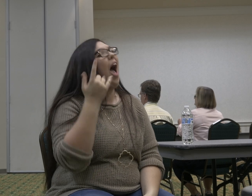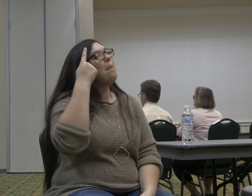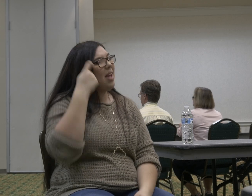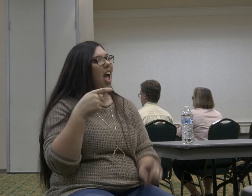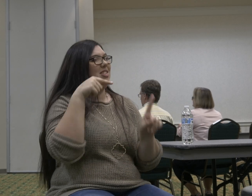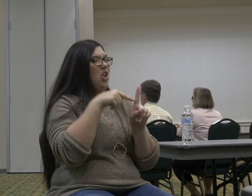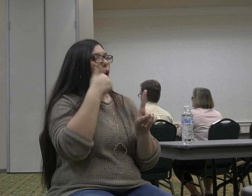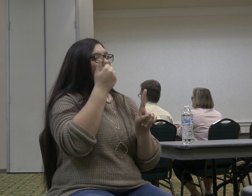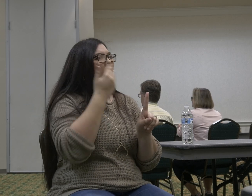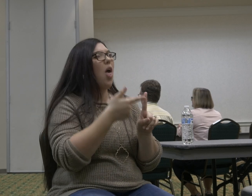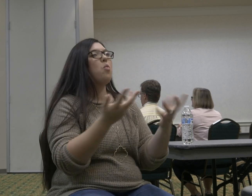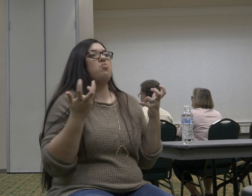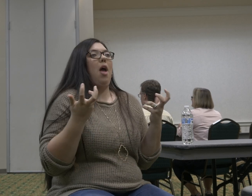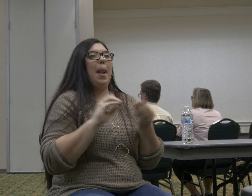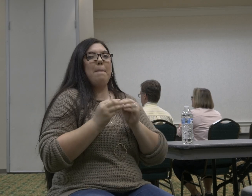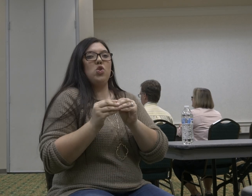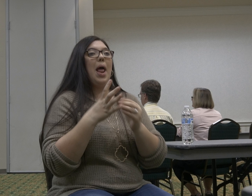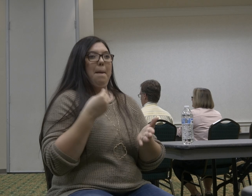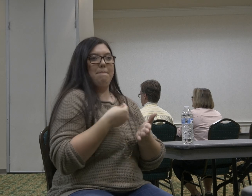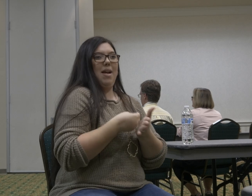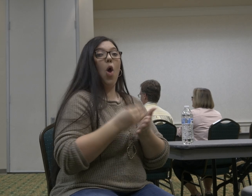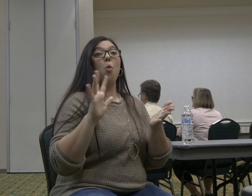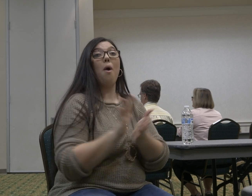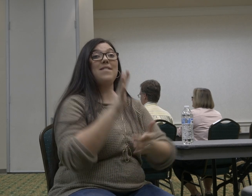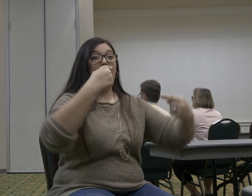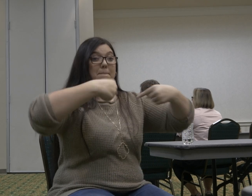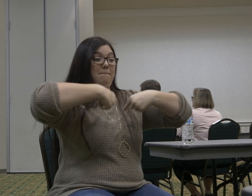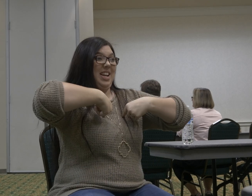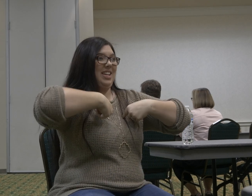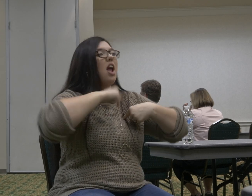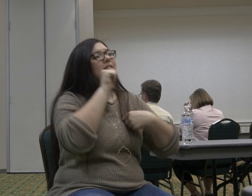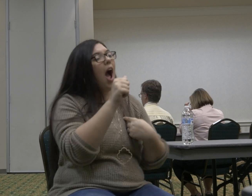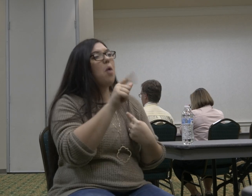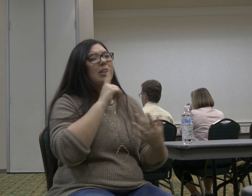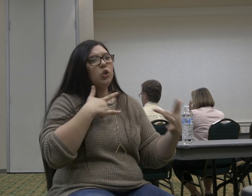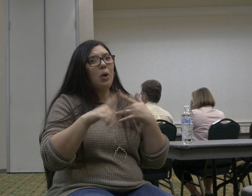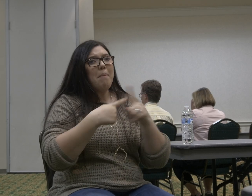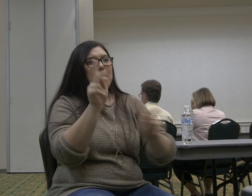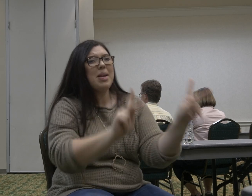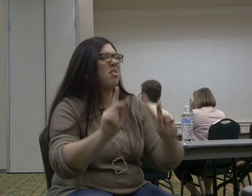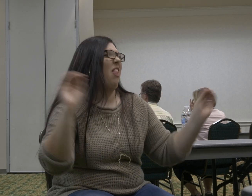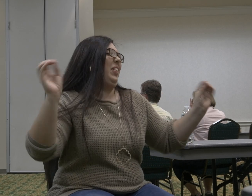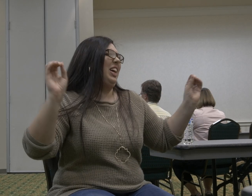the numbers and the money, not in the lives of people. She became